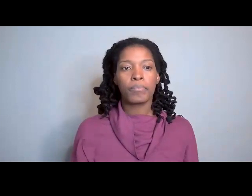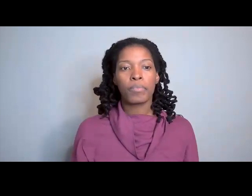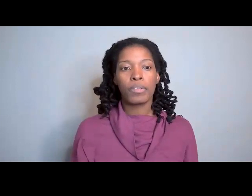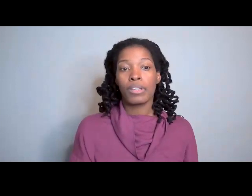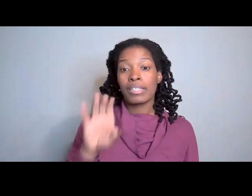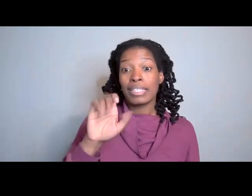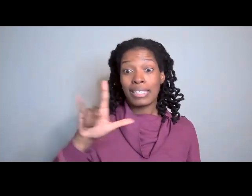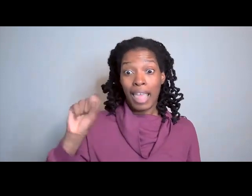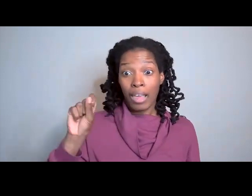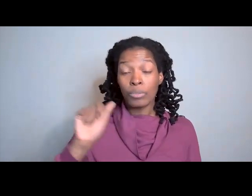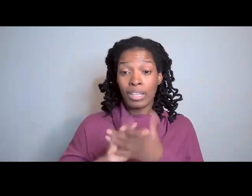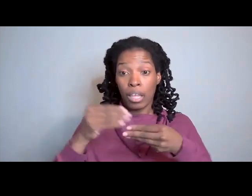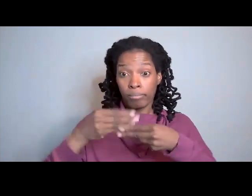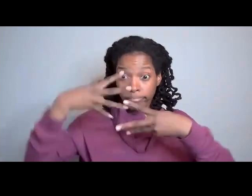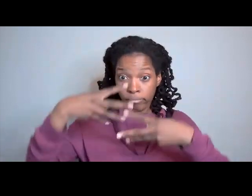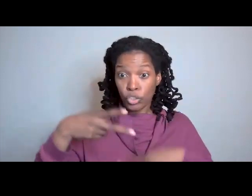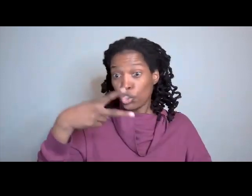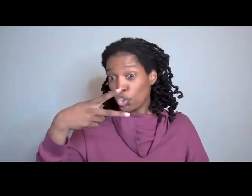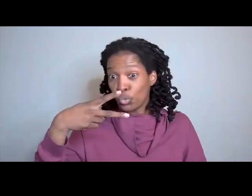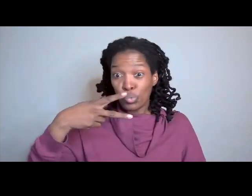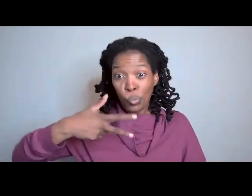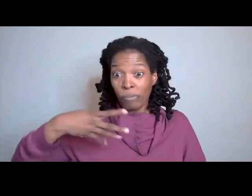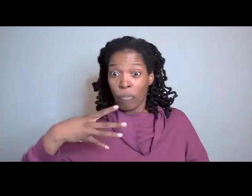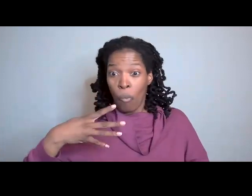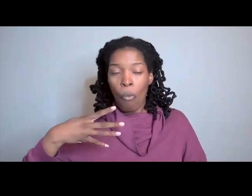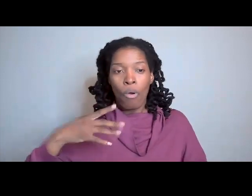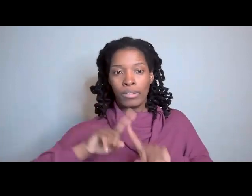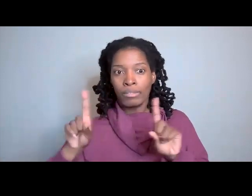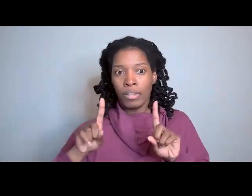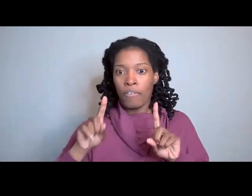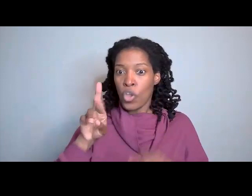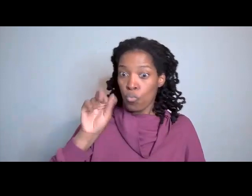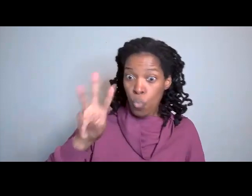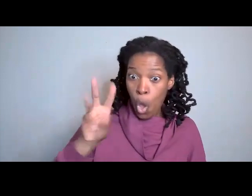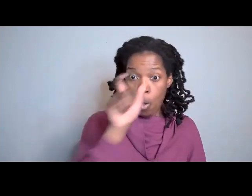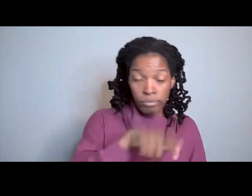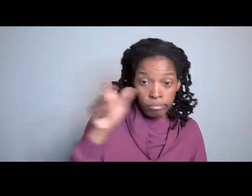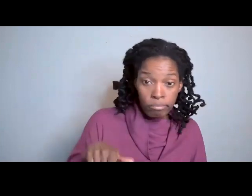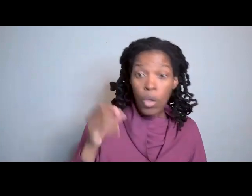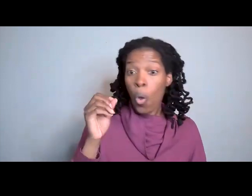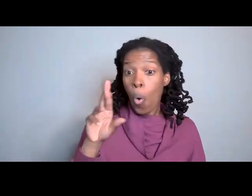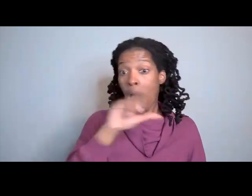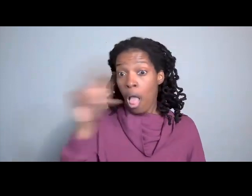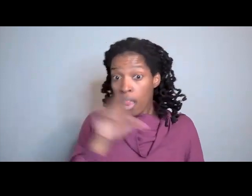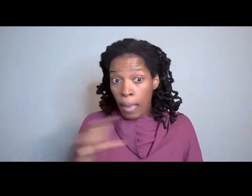or columns should use row span or col span, depending